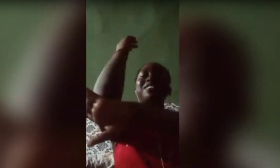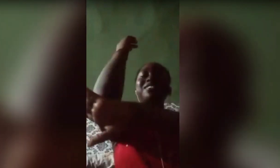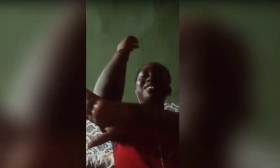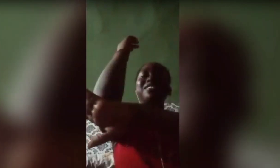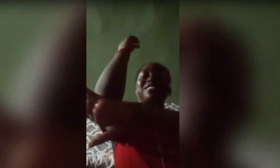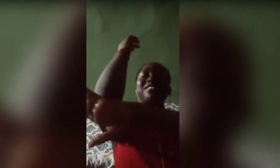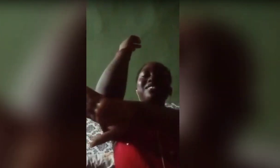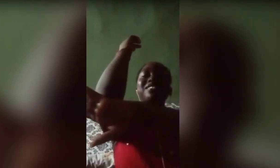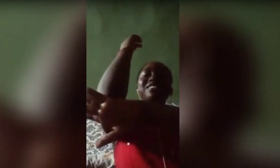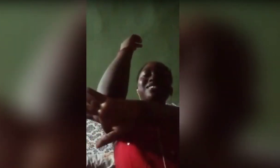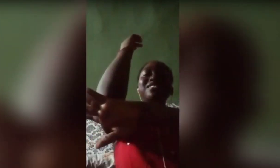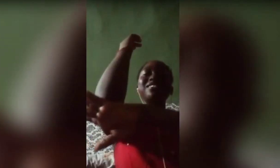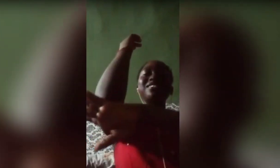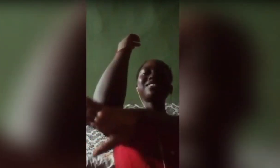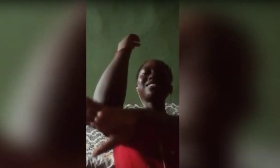Good evening.